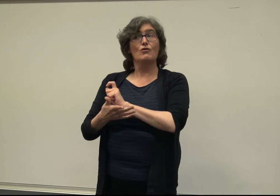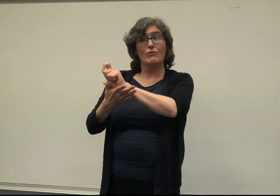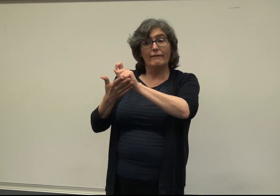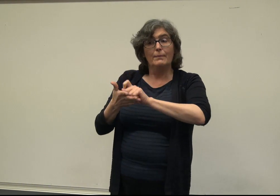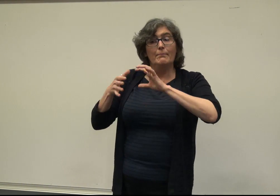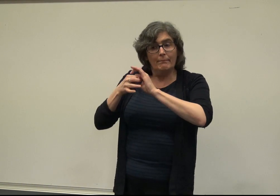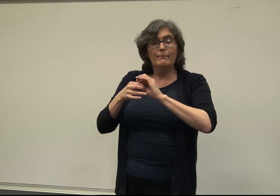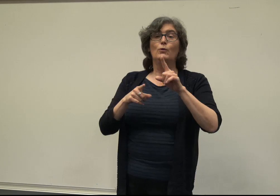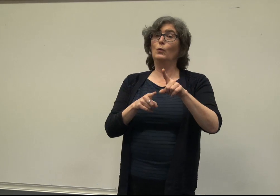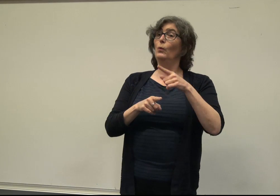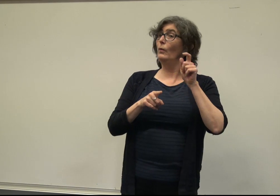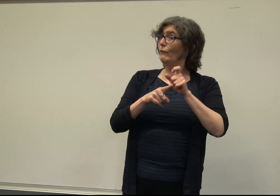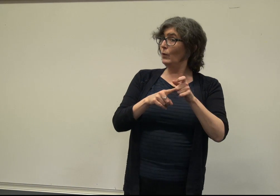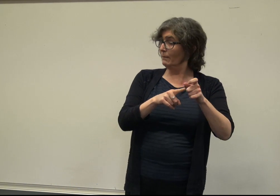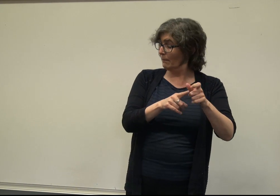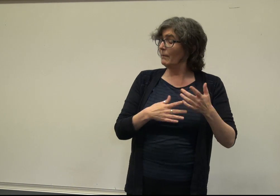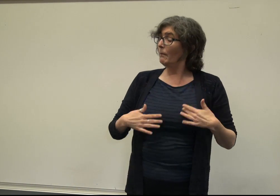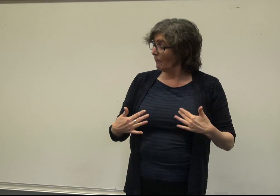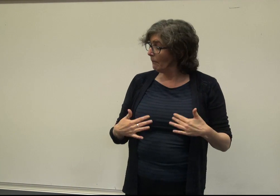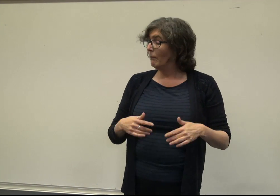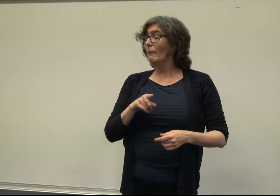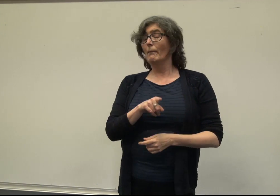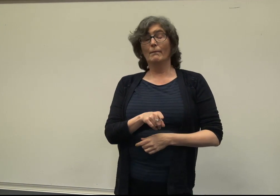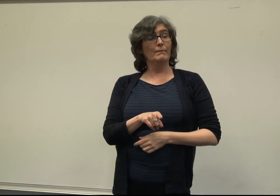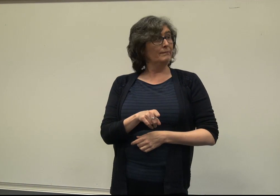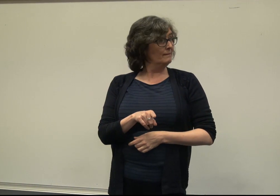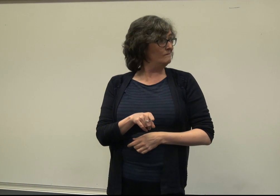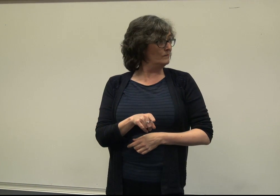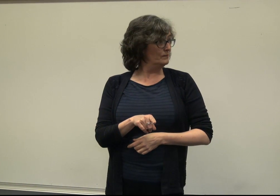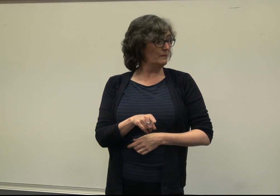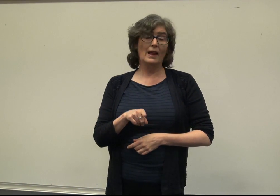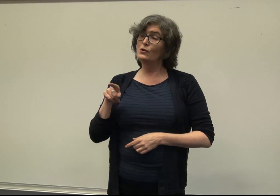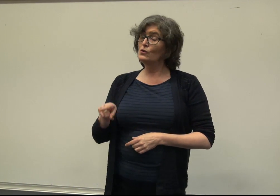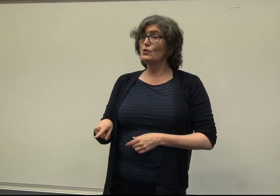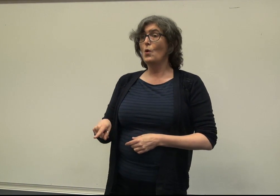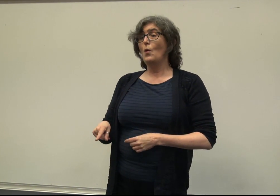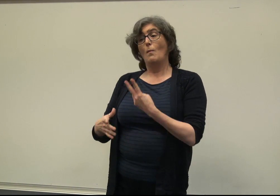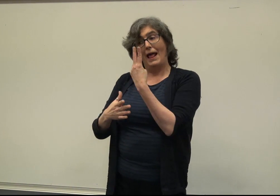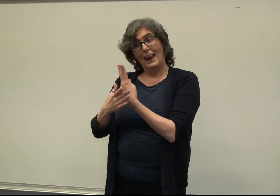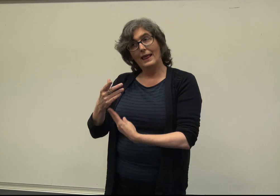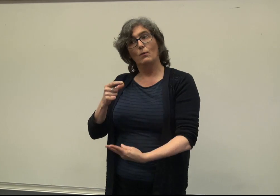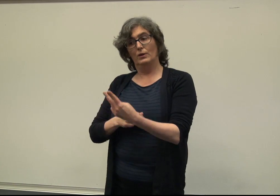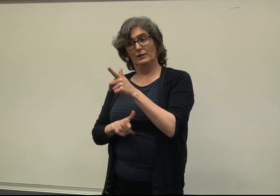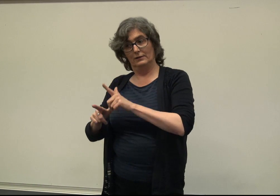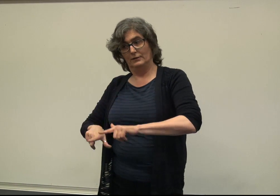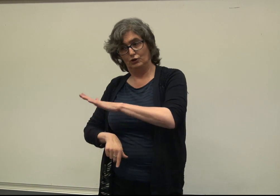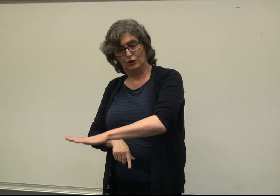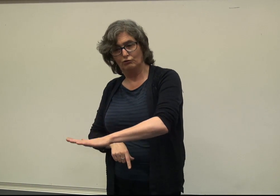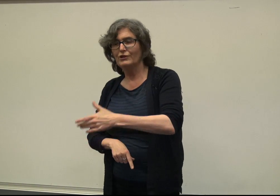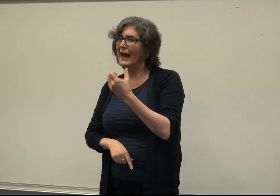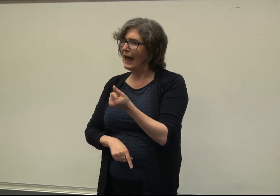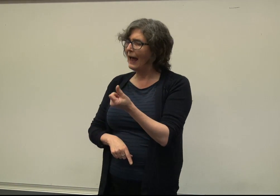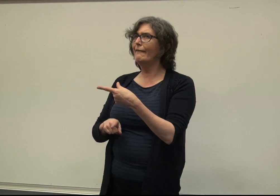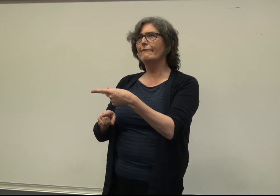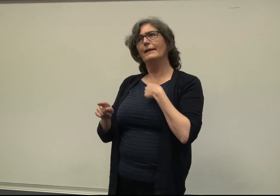bilinguals because of this, as we said, this enhanced awareness of the sound, the